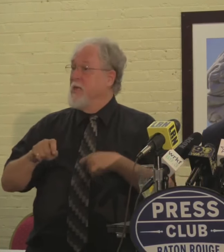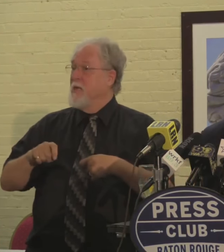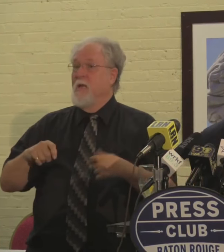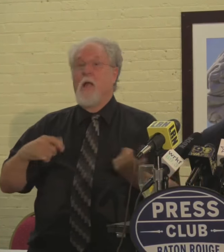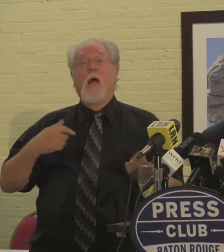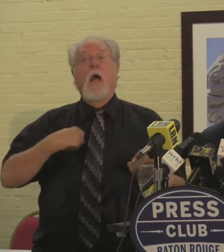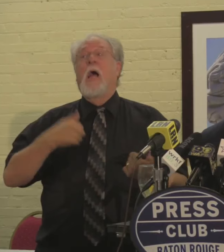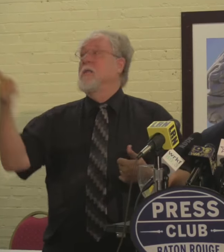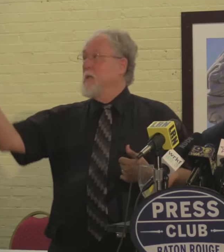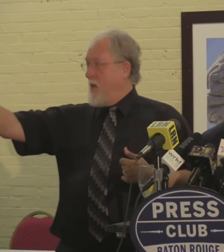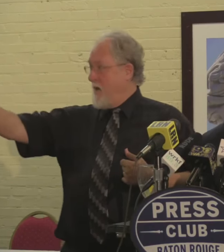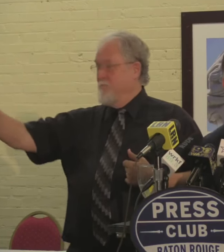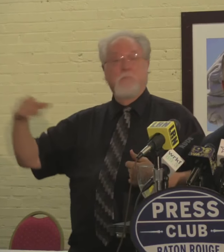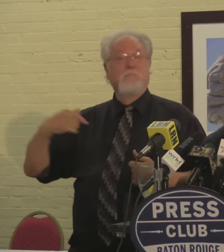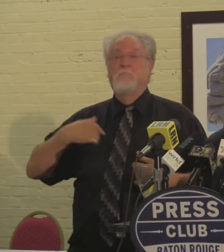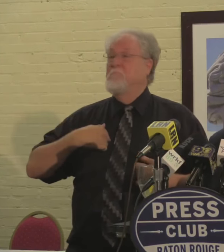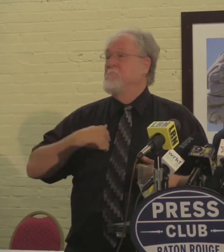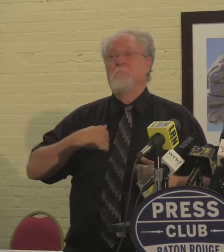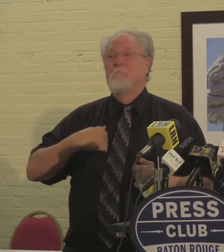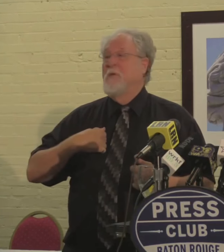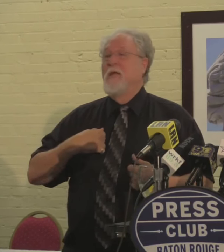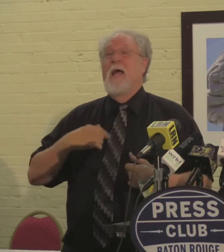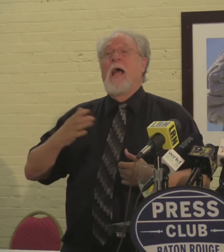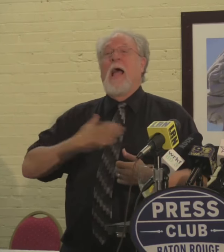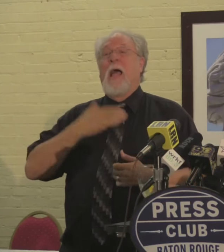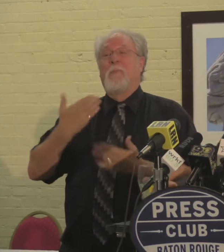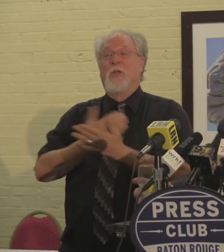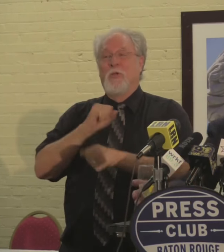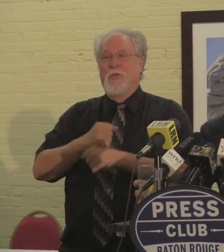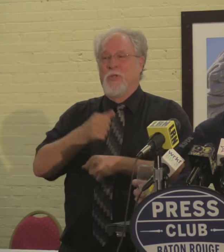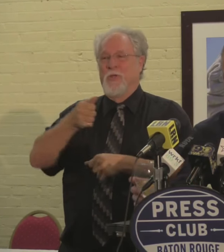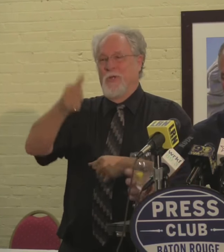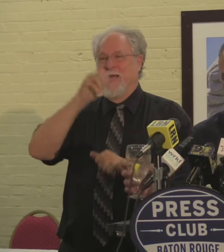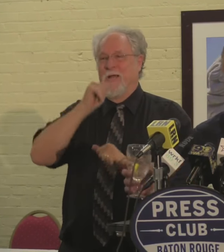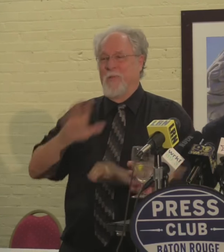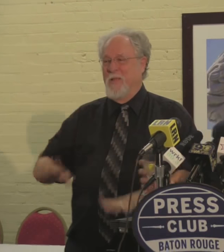did decline. I'm not going to do that to you. So Happy New Year. God bless.